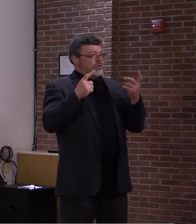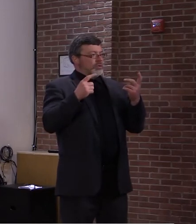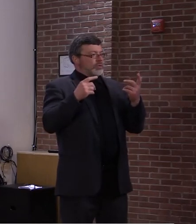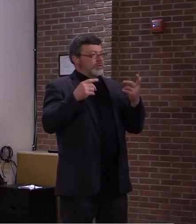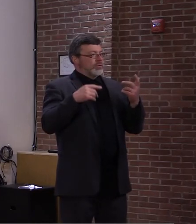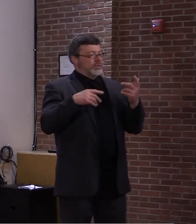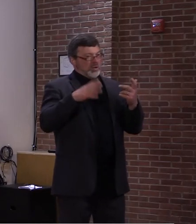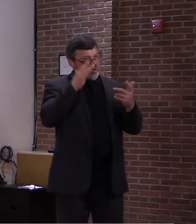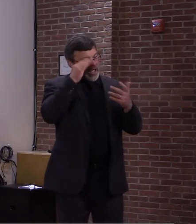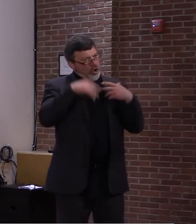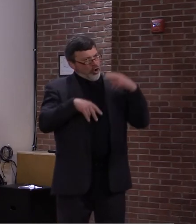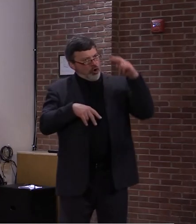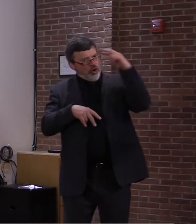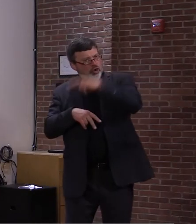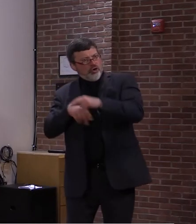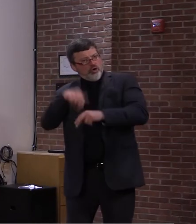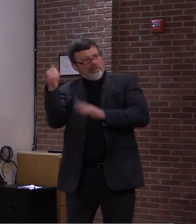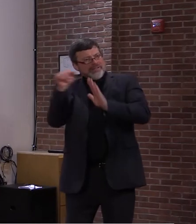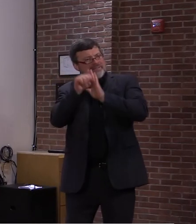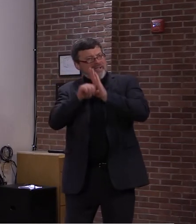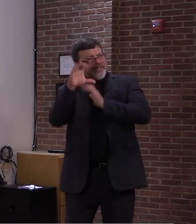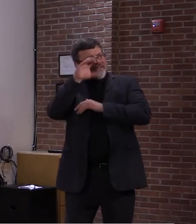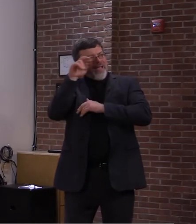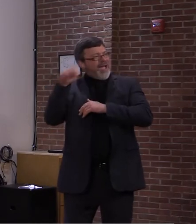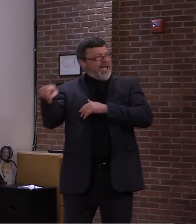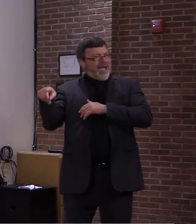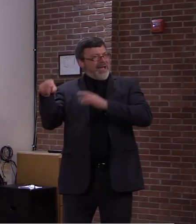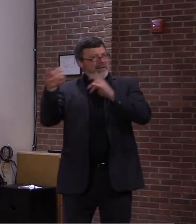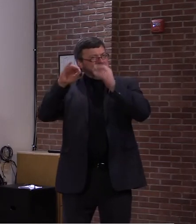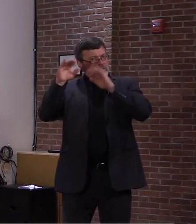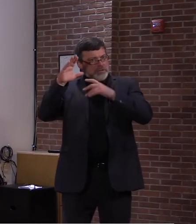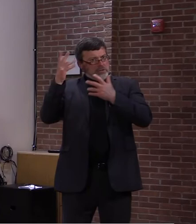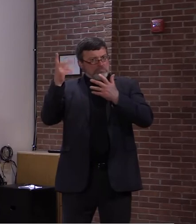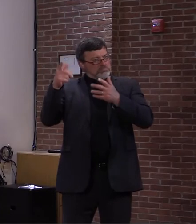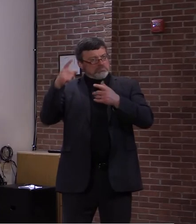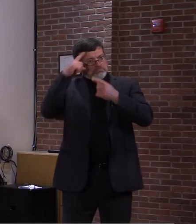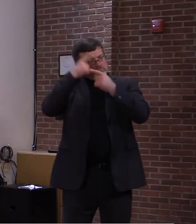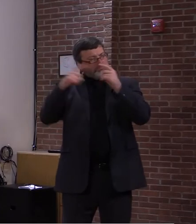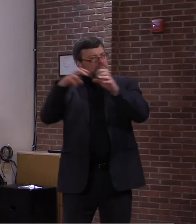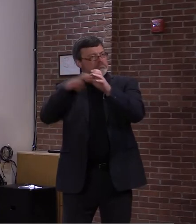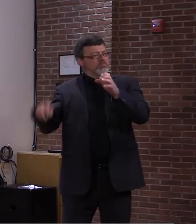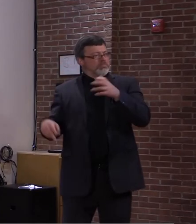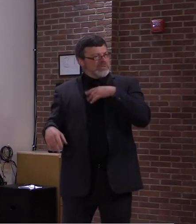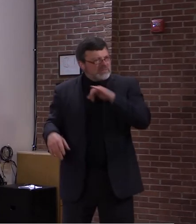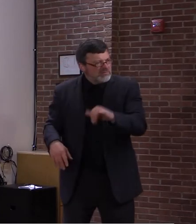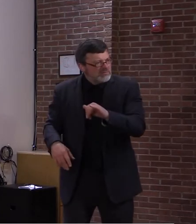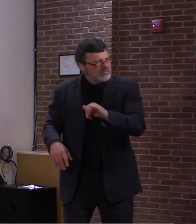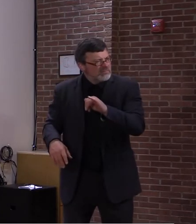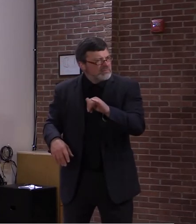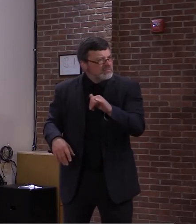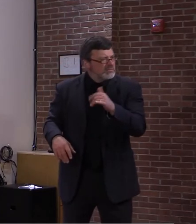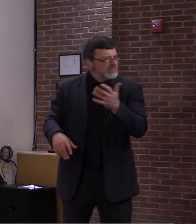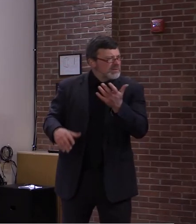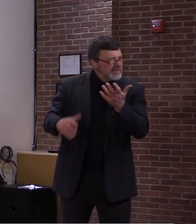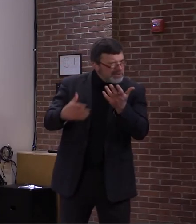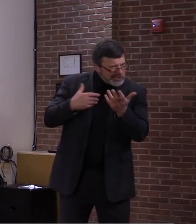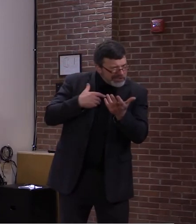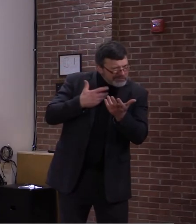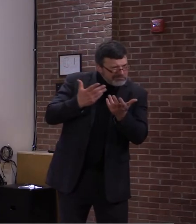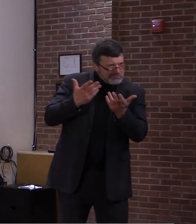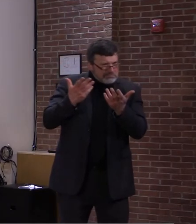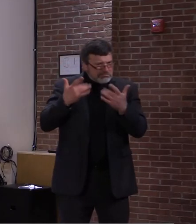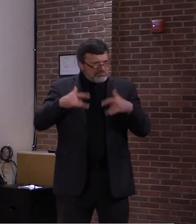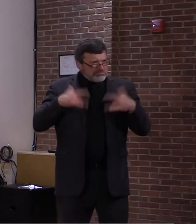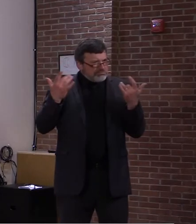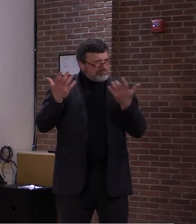were many other states who did afterwards. So that wasn't our doing. We still had a seat at the table and were willing to listen